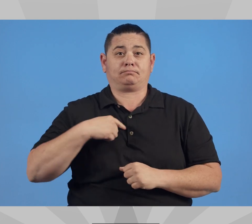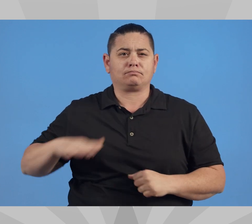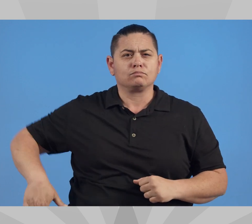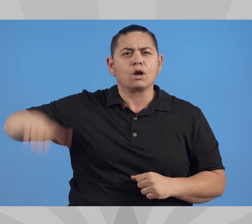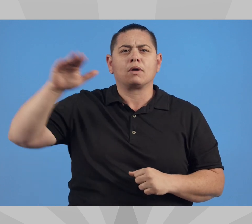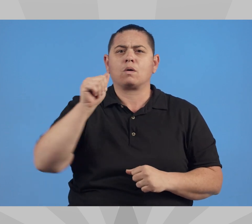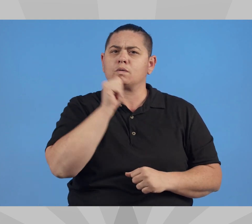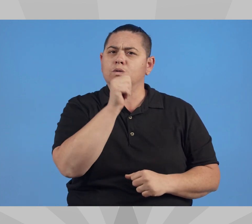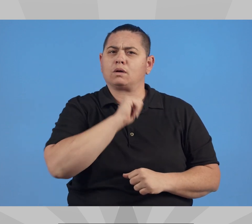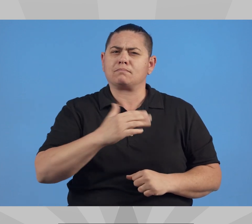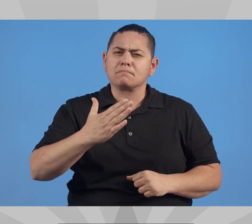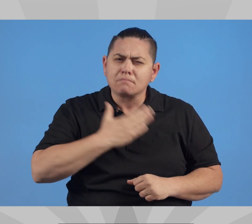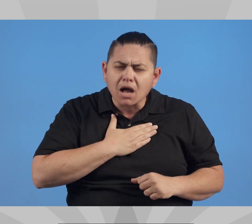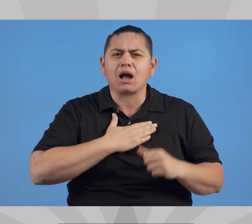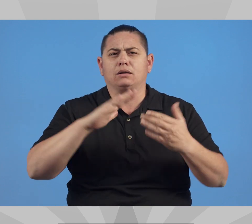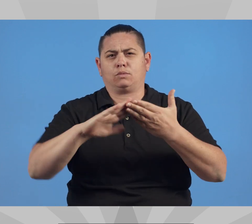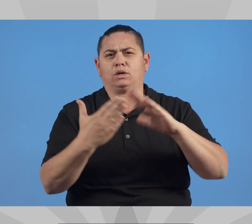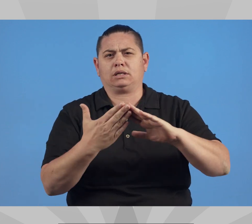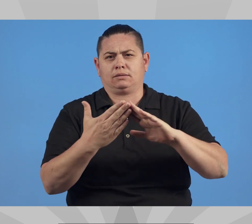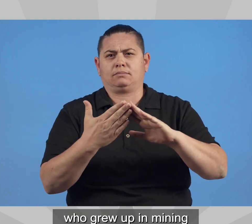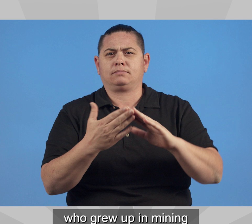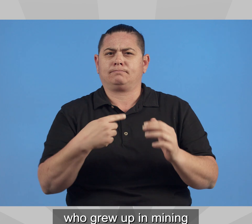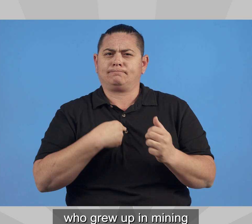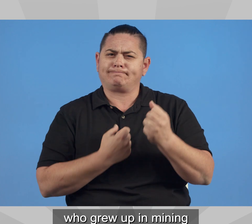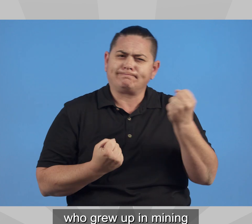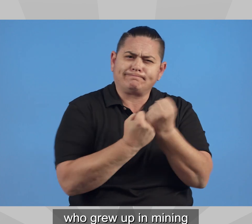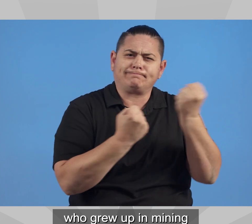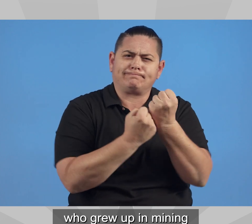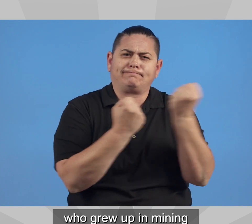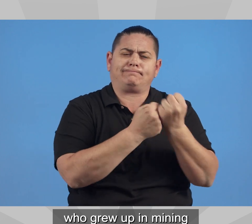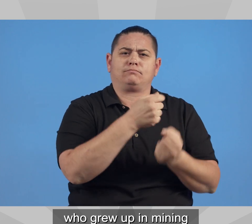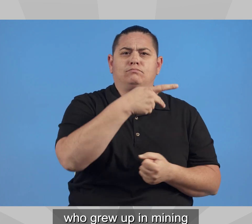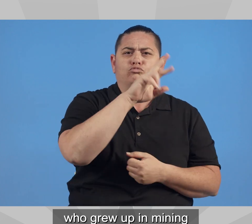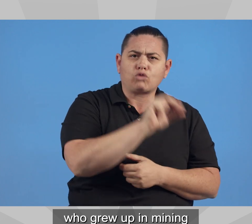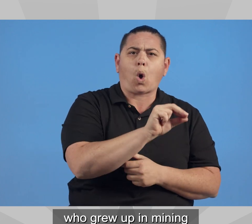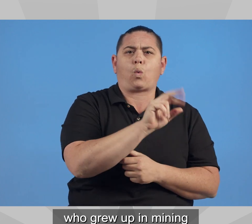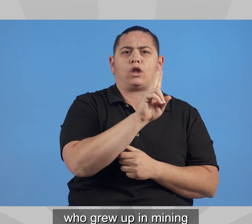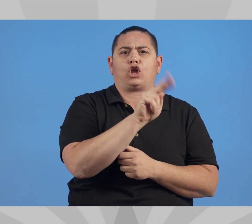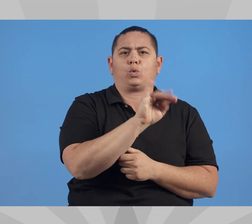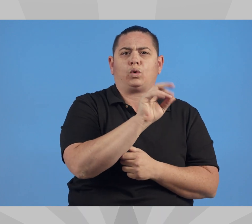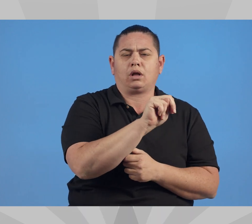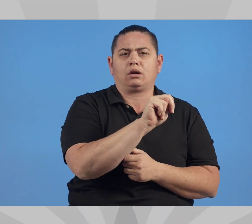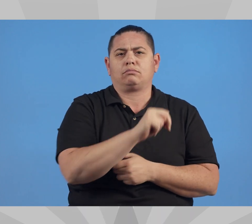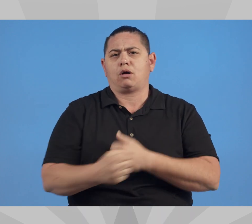Statement. I am an Arizona native who grew up in mining communities in our state.